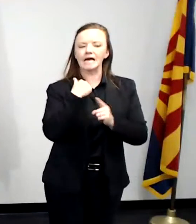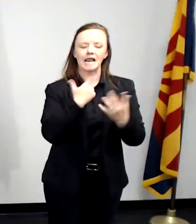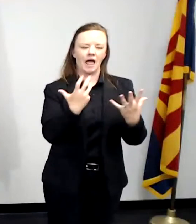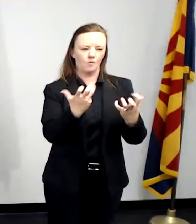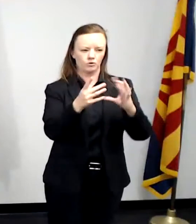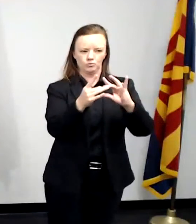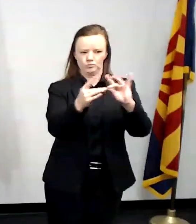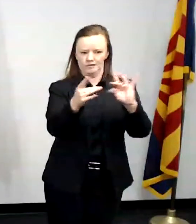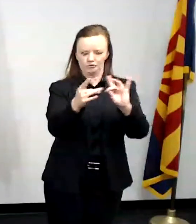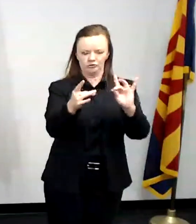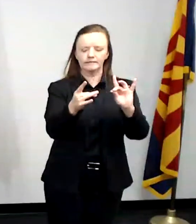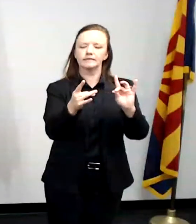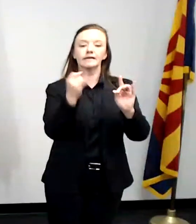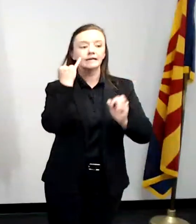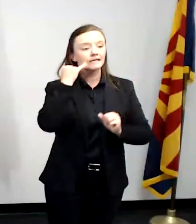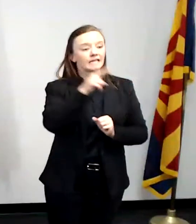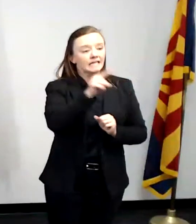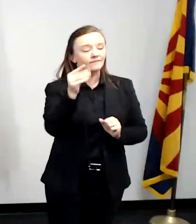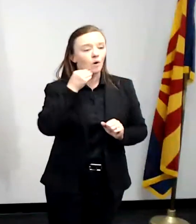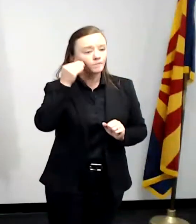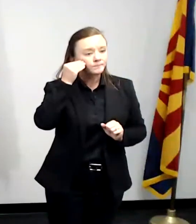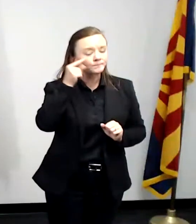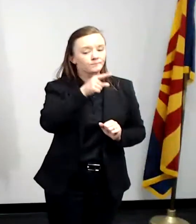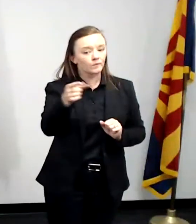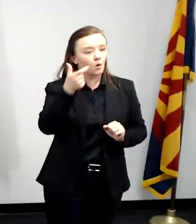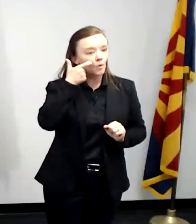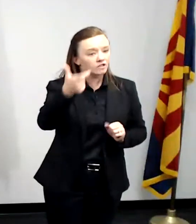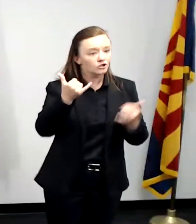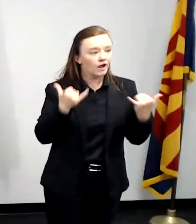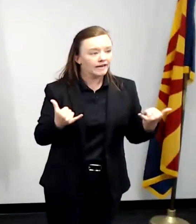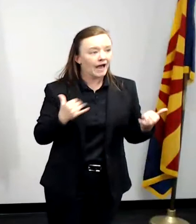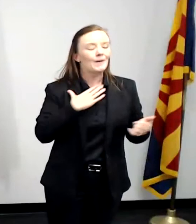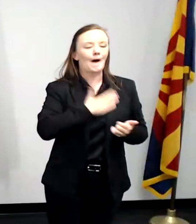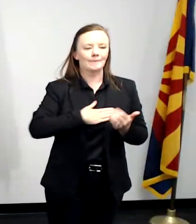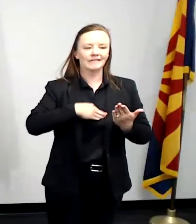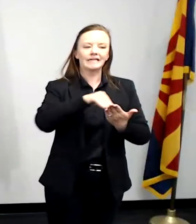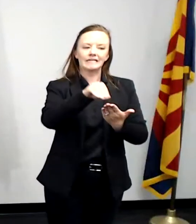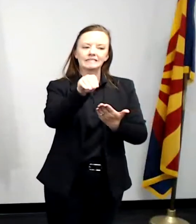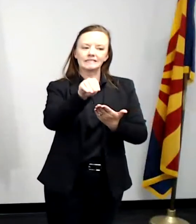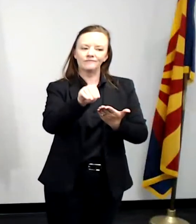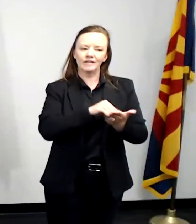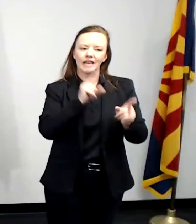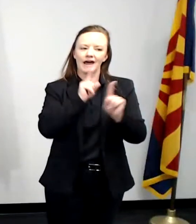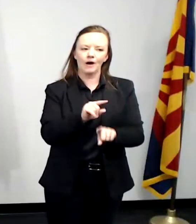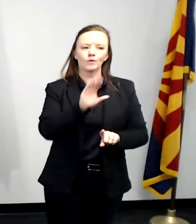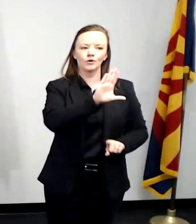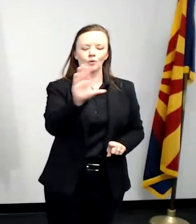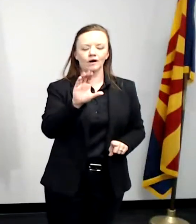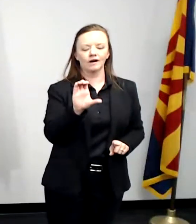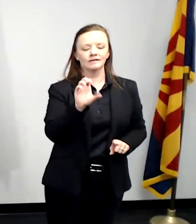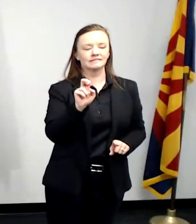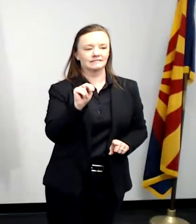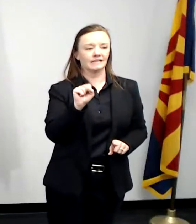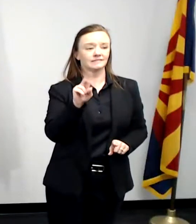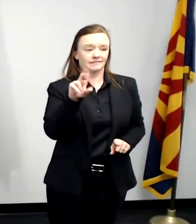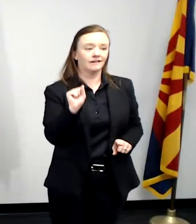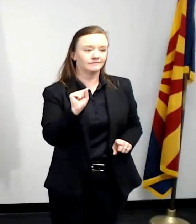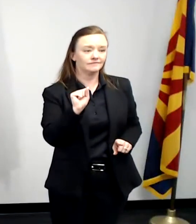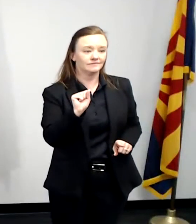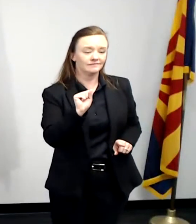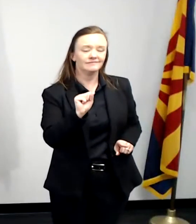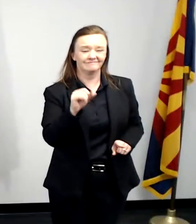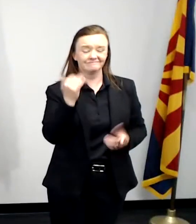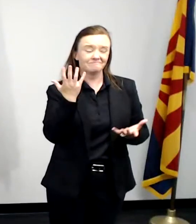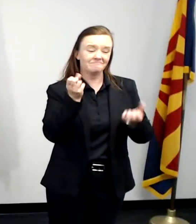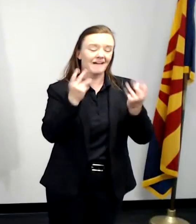real quickly, if people are home, if you're watching this right now, please fill out your census. That is a message that's kind of gotten lost. If you've seen any of the